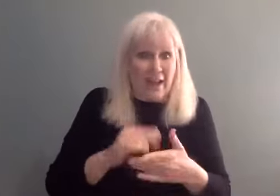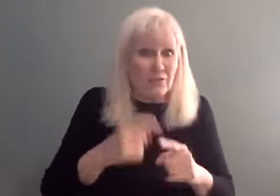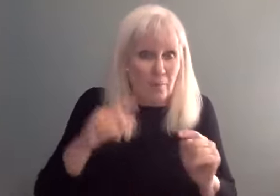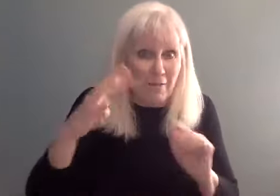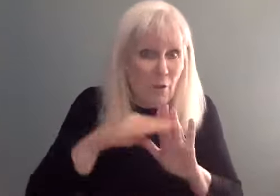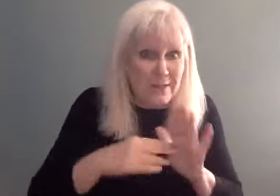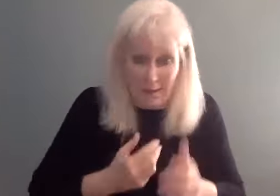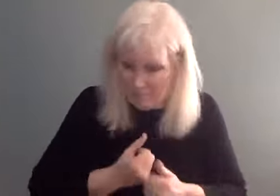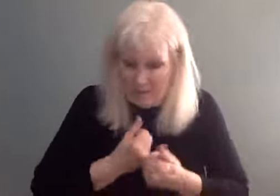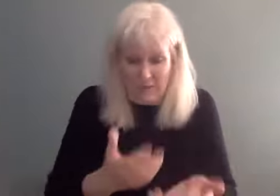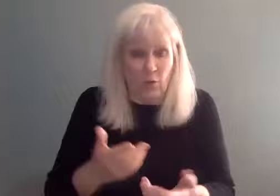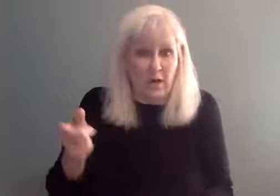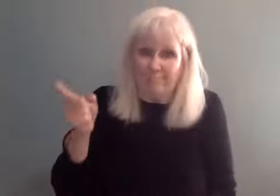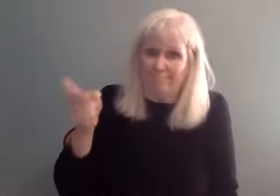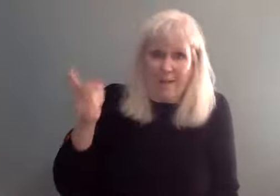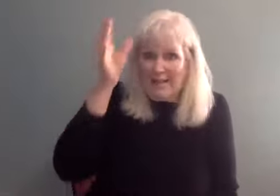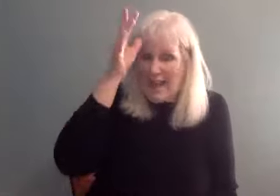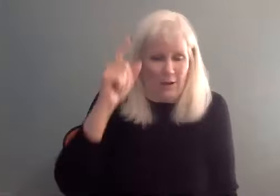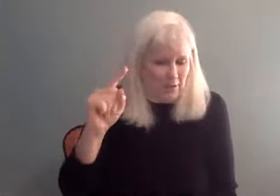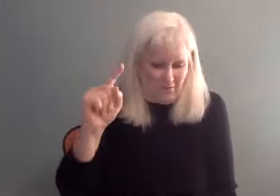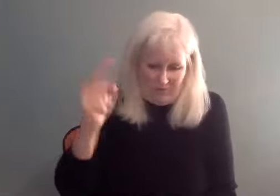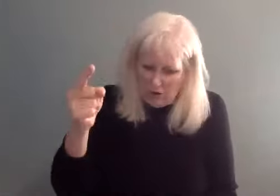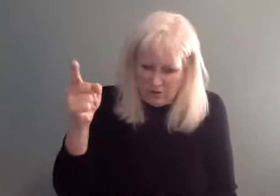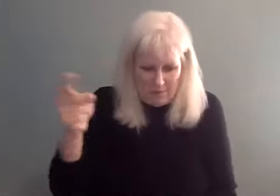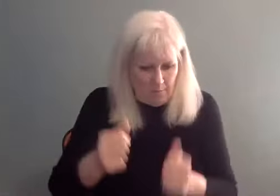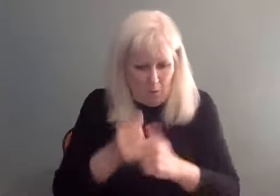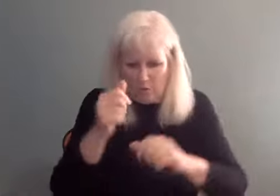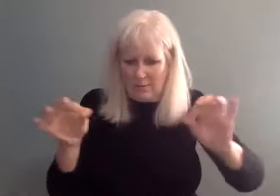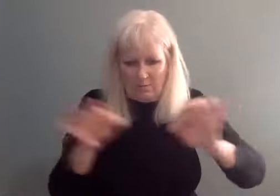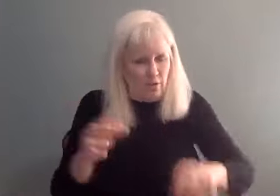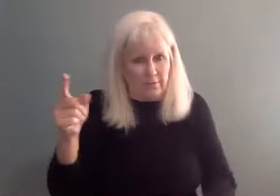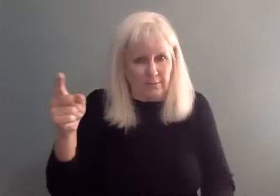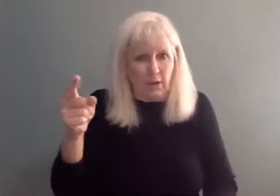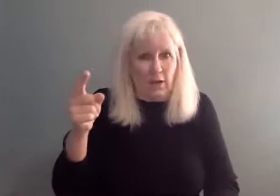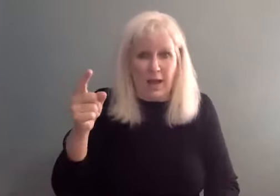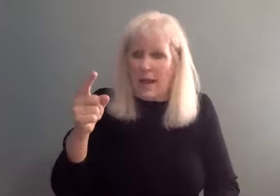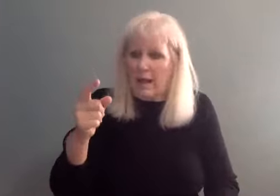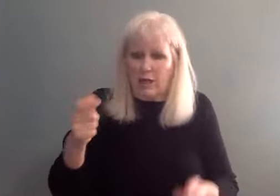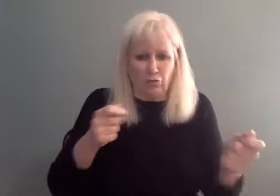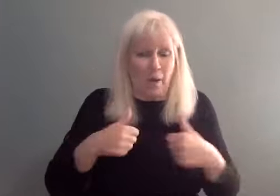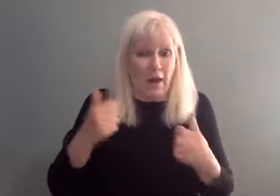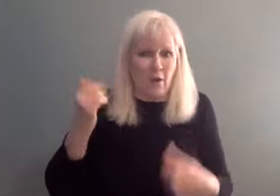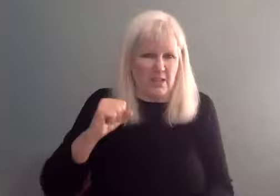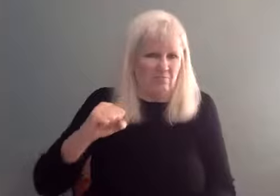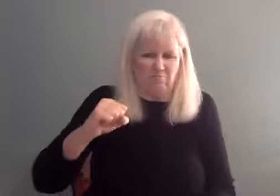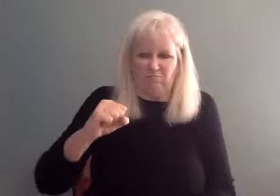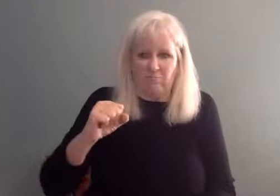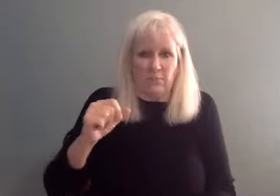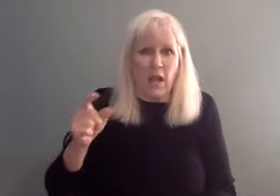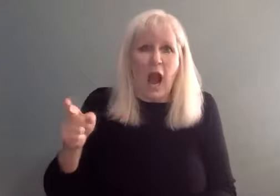was it. He was the first one and he colored everything because I let it. And I made him out to be somebody who didn't love me. I